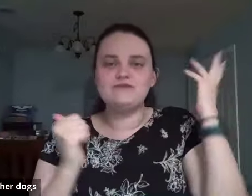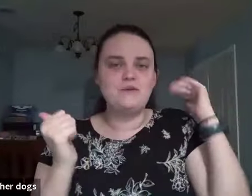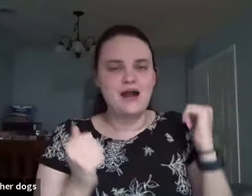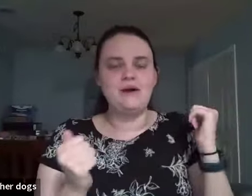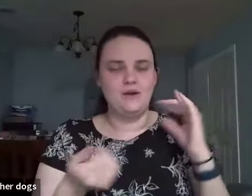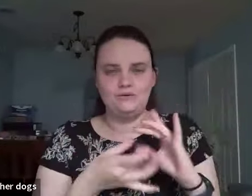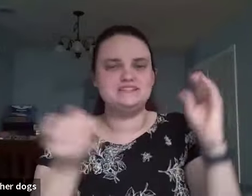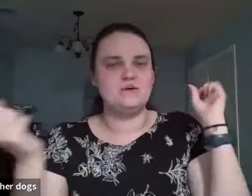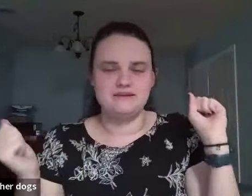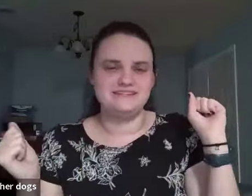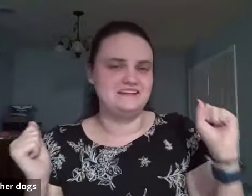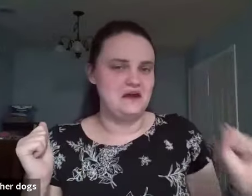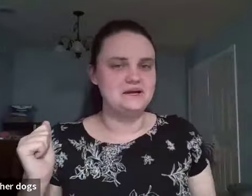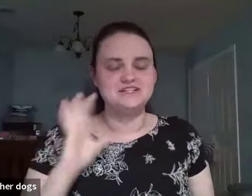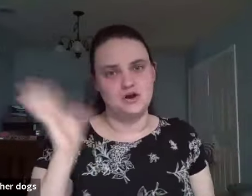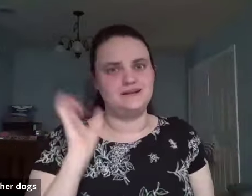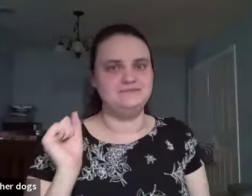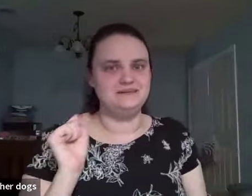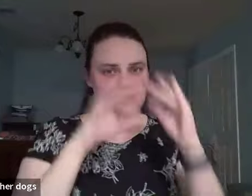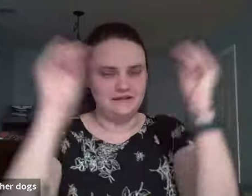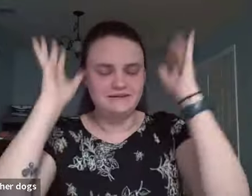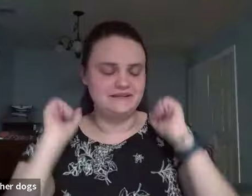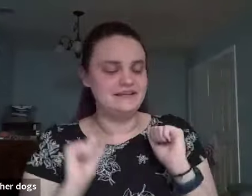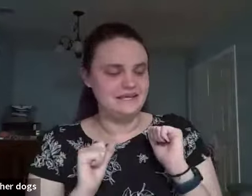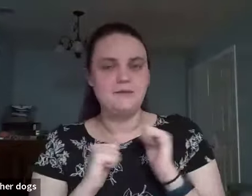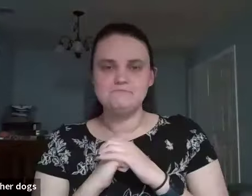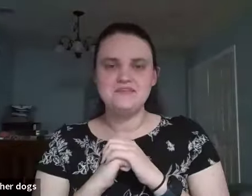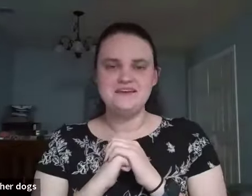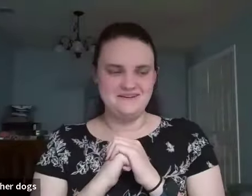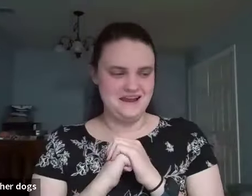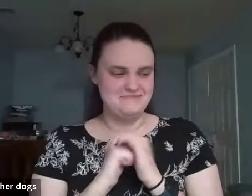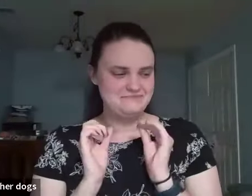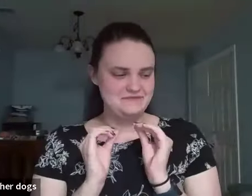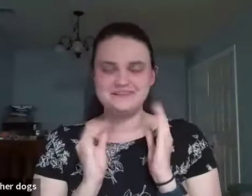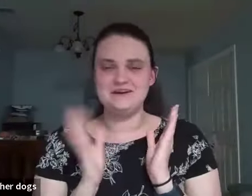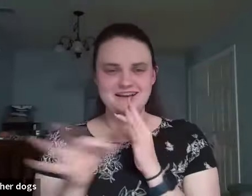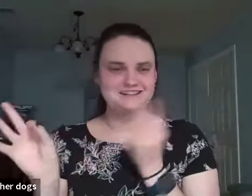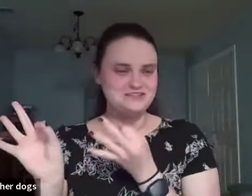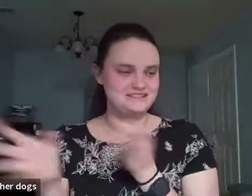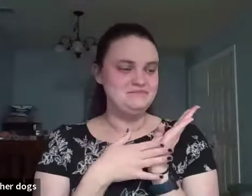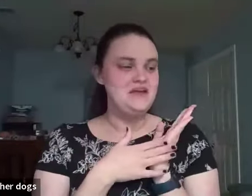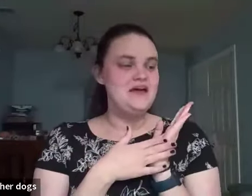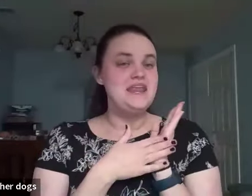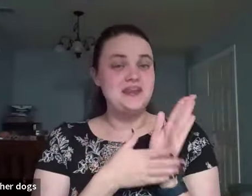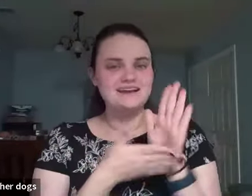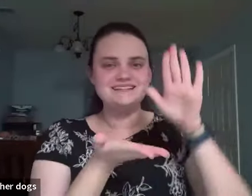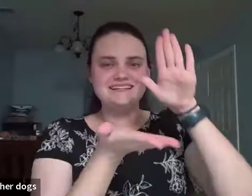forever how I always go about signing that one and talking and telling and being like, yeah. Okay, perfect. Sorry, got distracted. Nice is you're